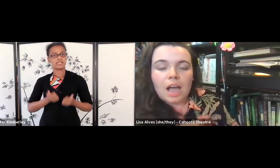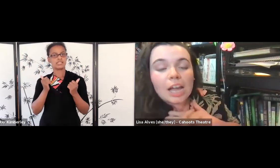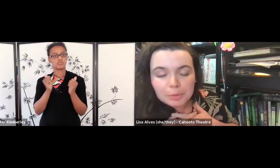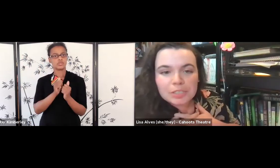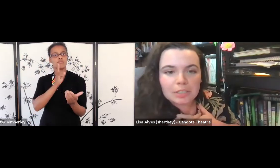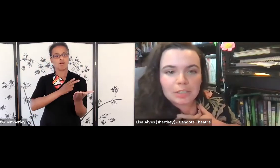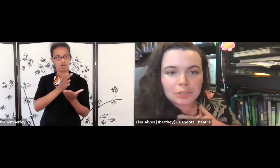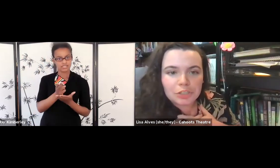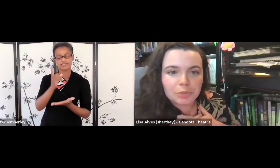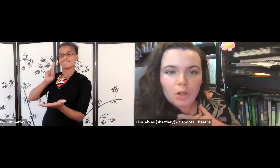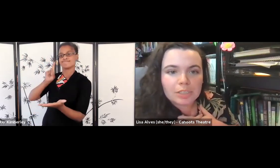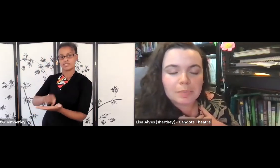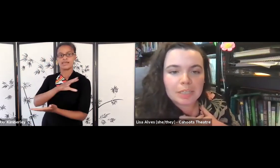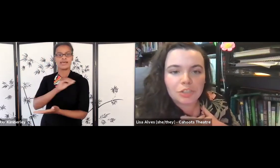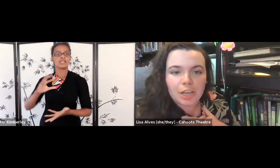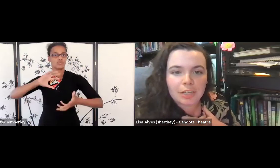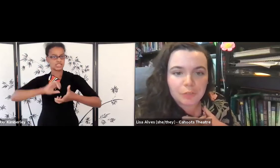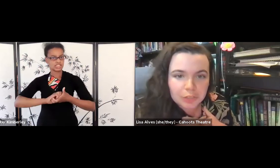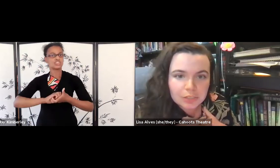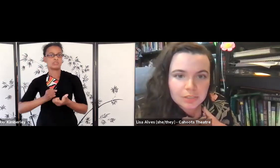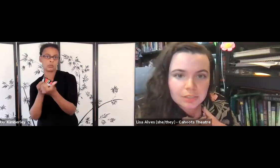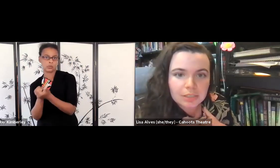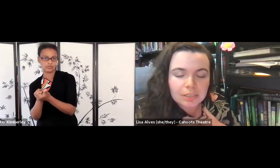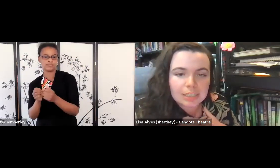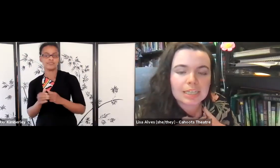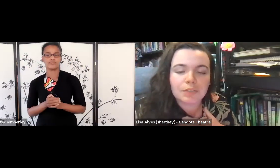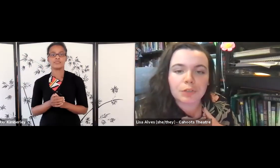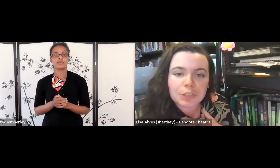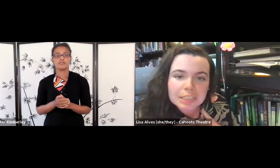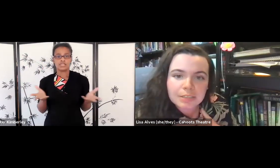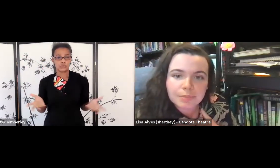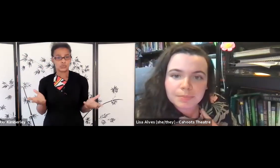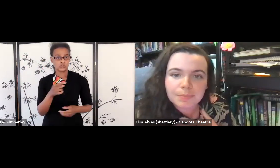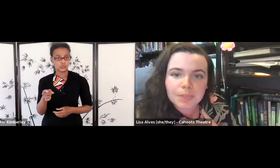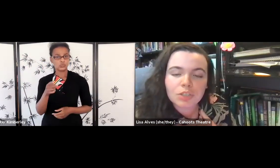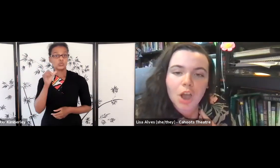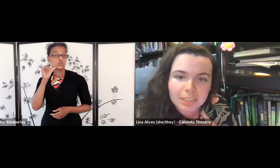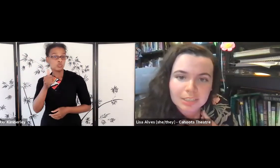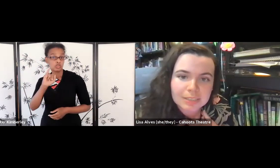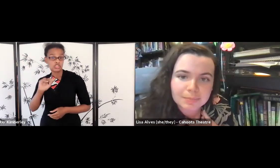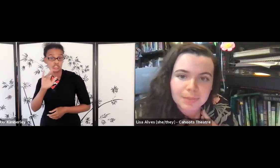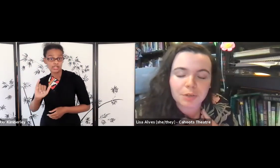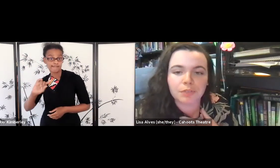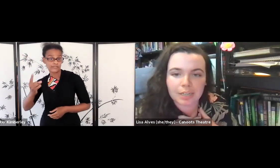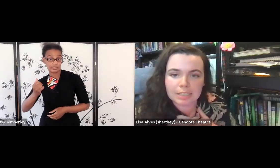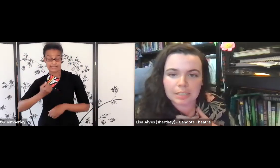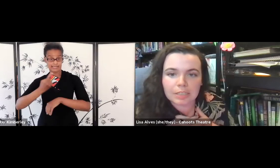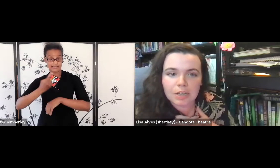I personally urge you all to make July 1st a day of learning, talking, and reflecting on